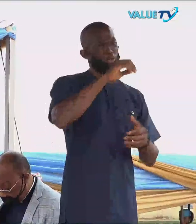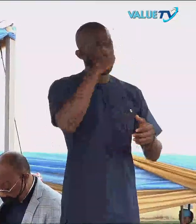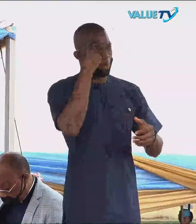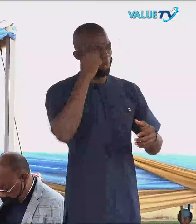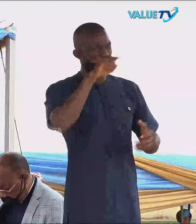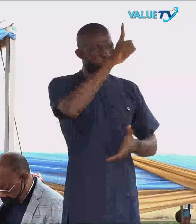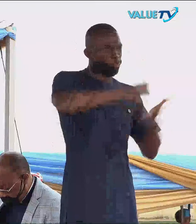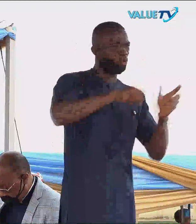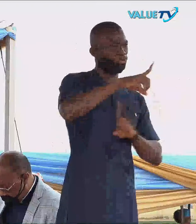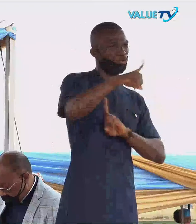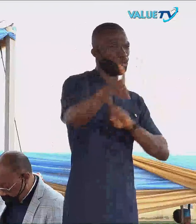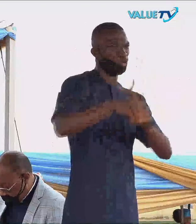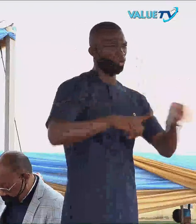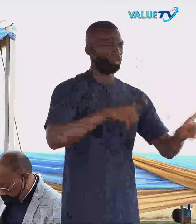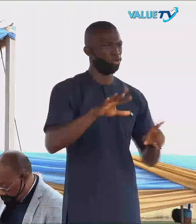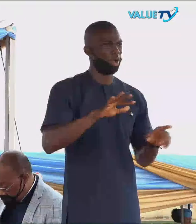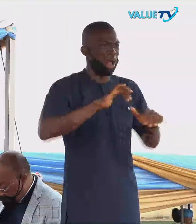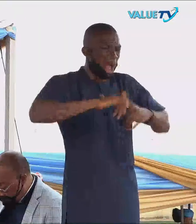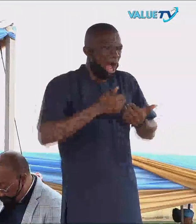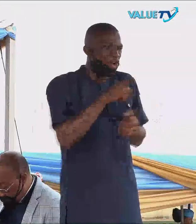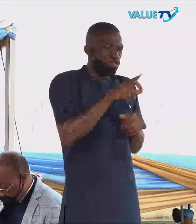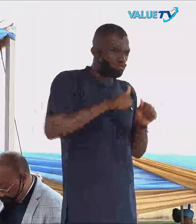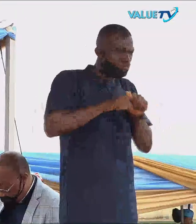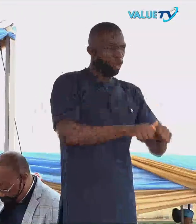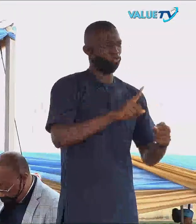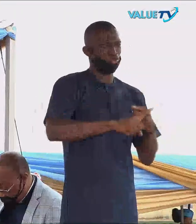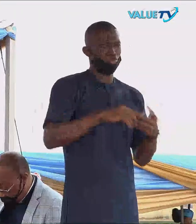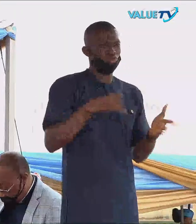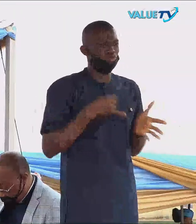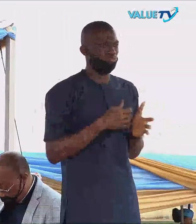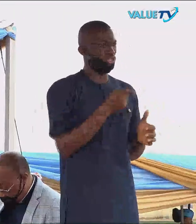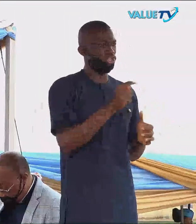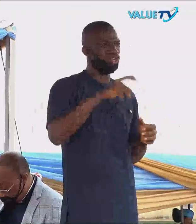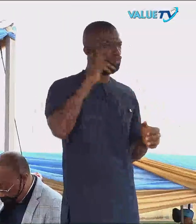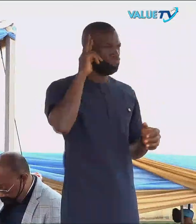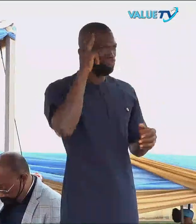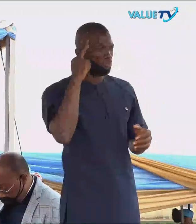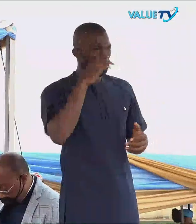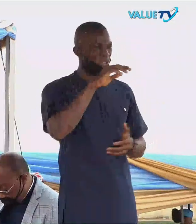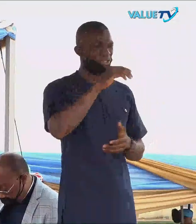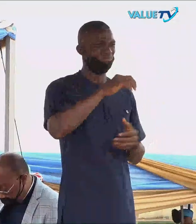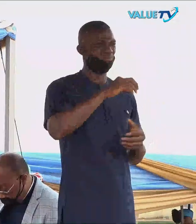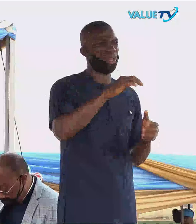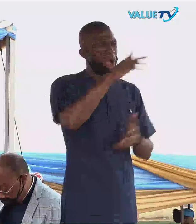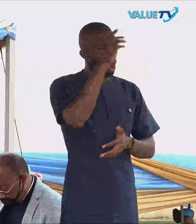committed to it. The reason why you do what you do